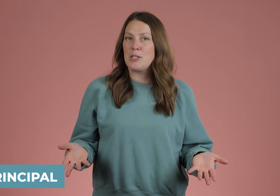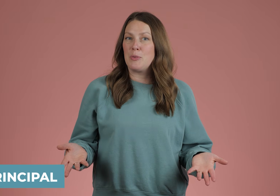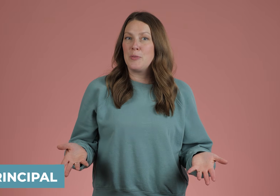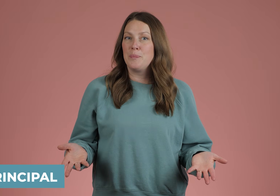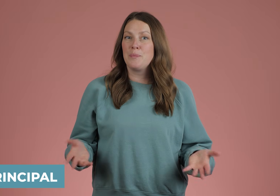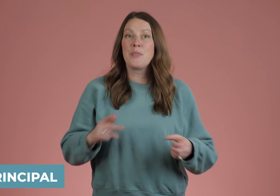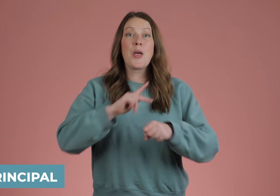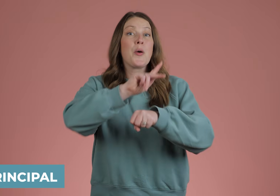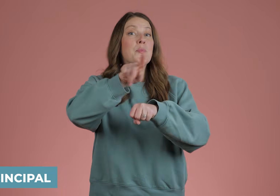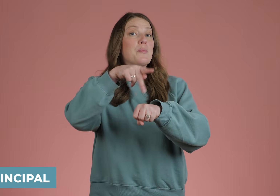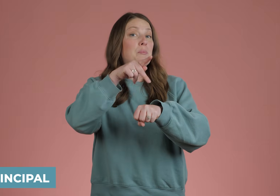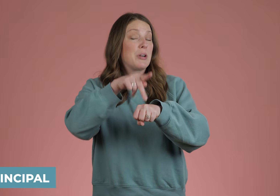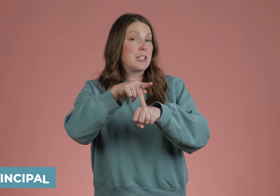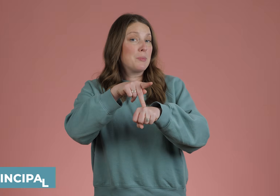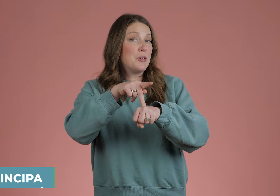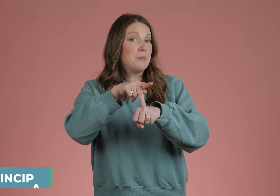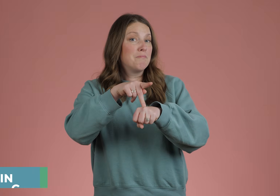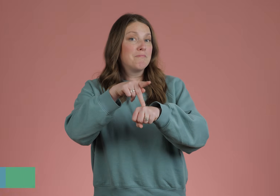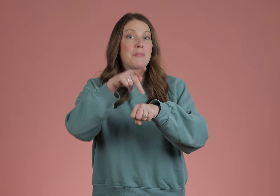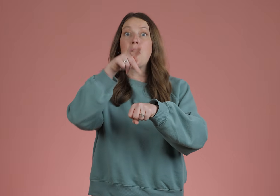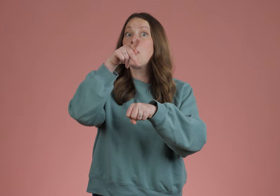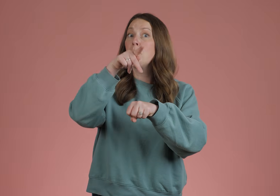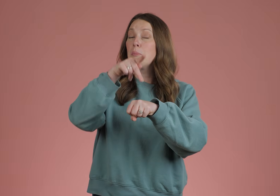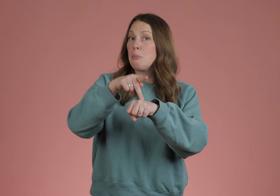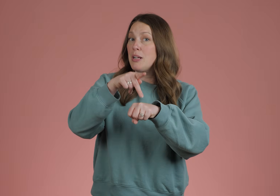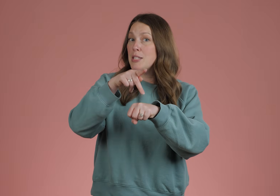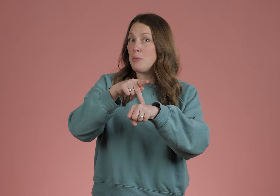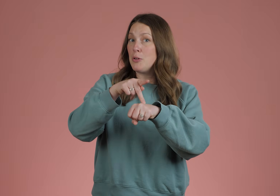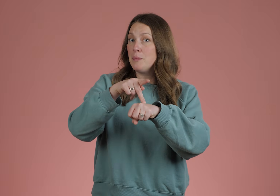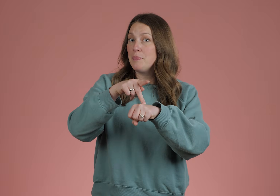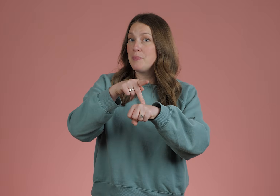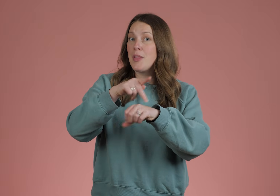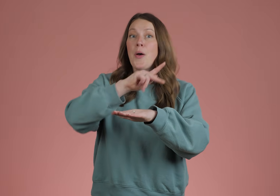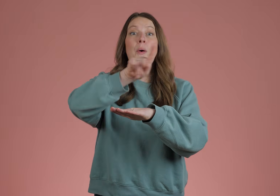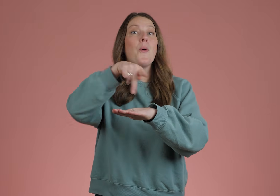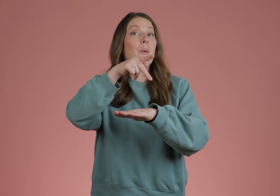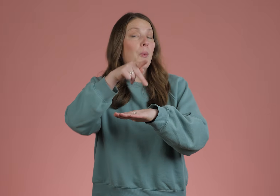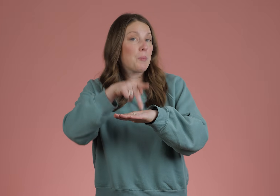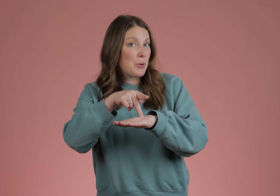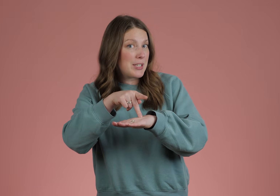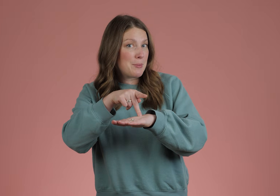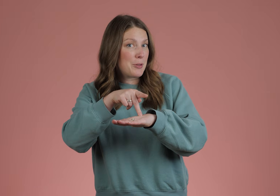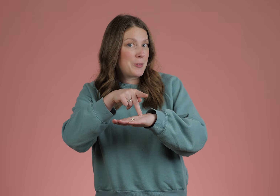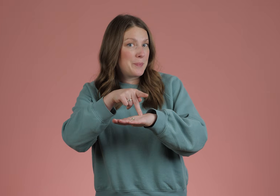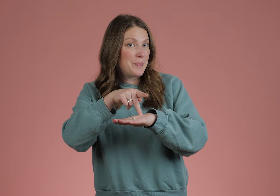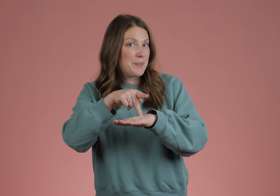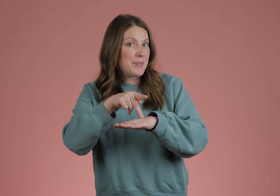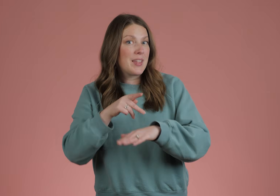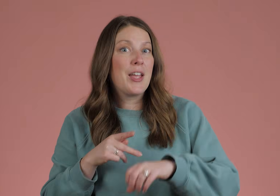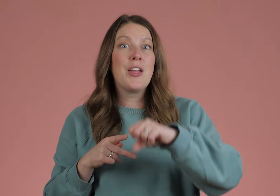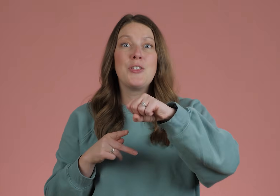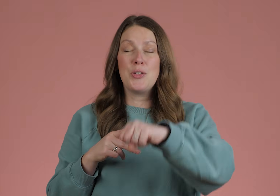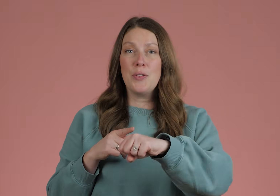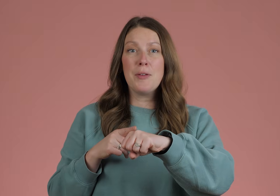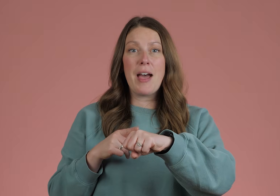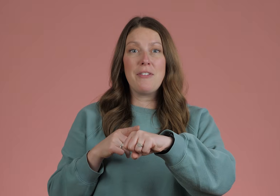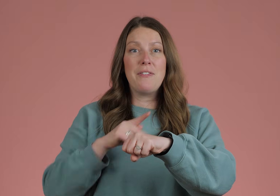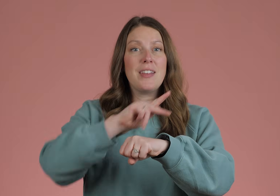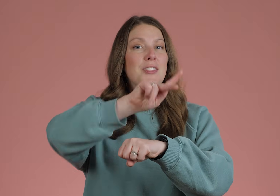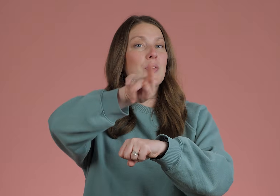principal. Principal, principal, or principal. Two of them have a fist